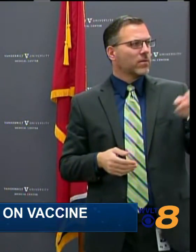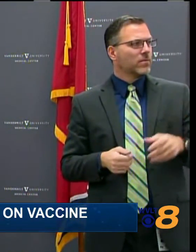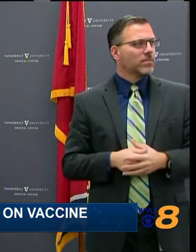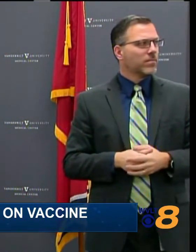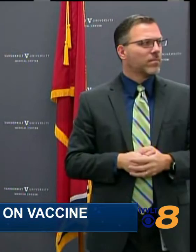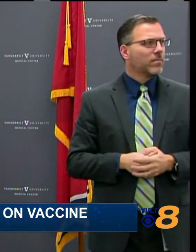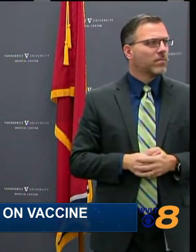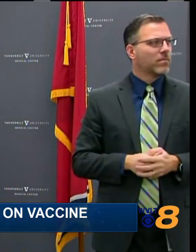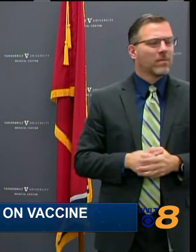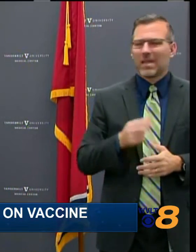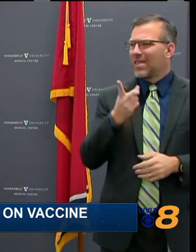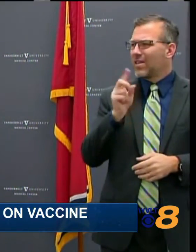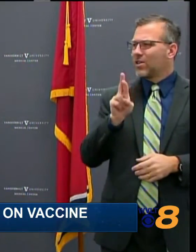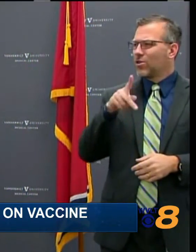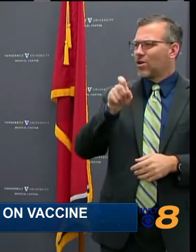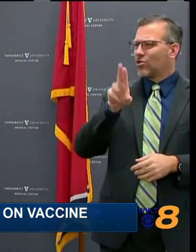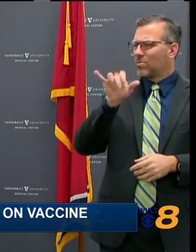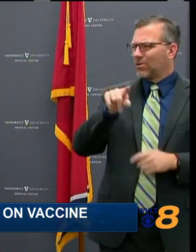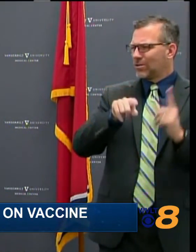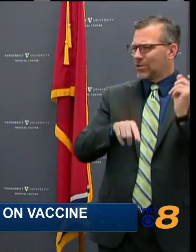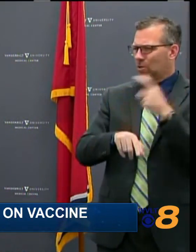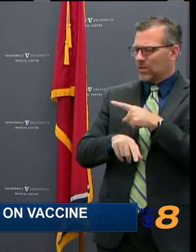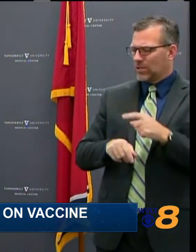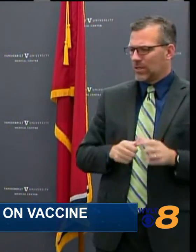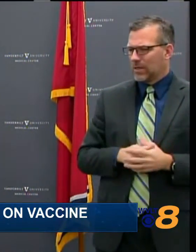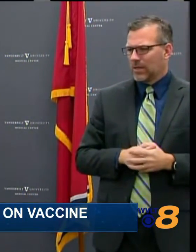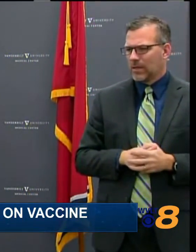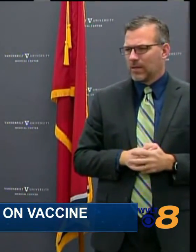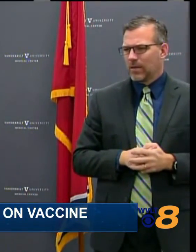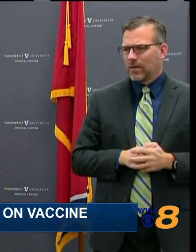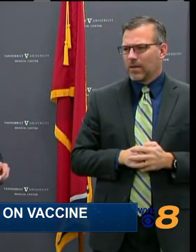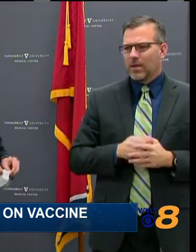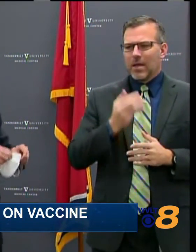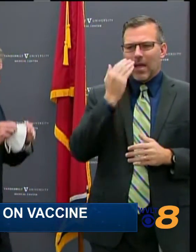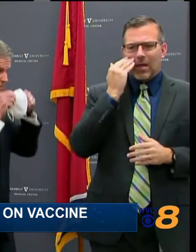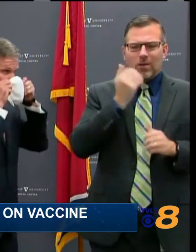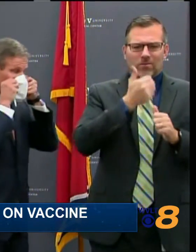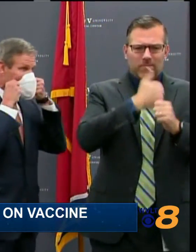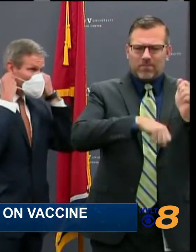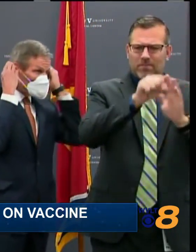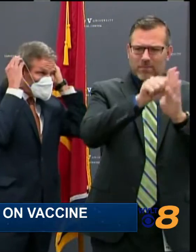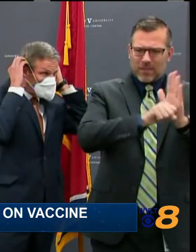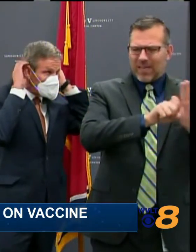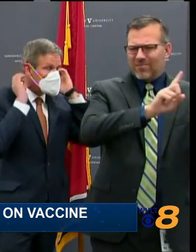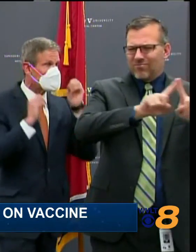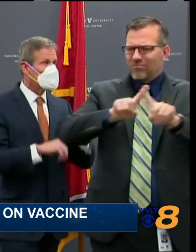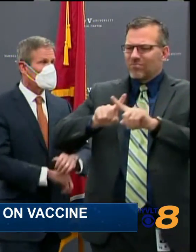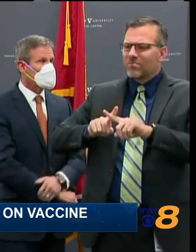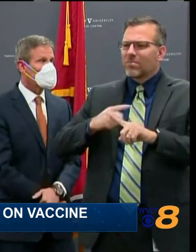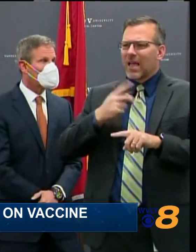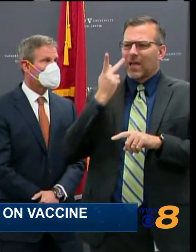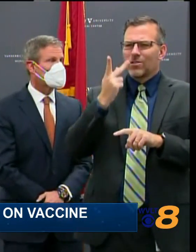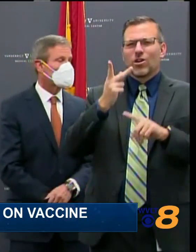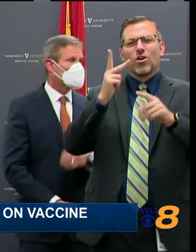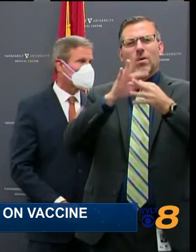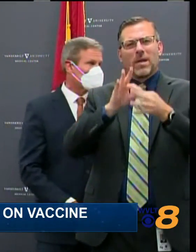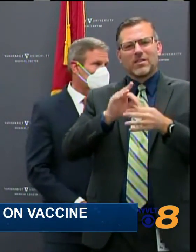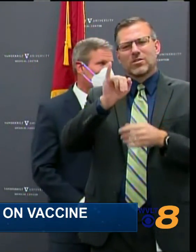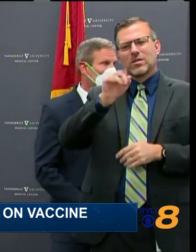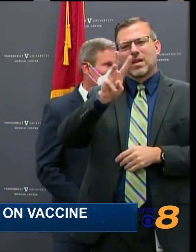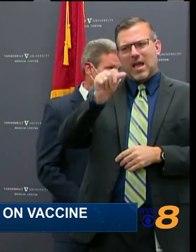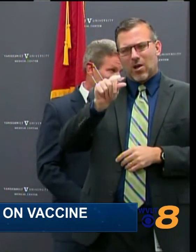I think this is a Dr. Piercy question, but I know it's all state by state, but I saw a message in Iowa where they were